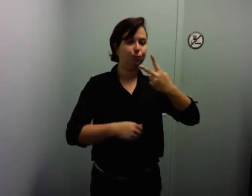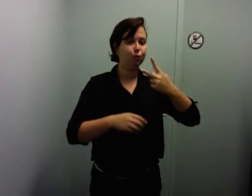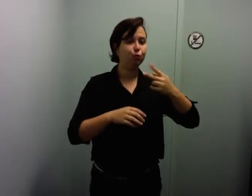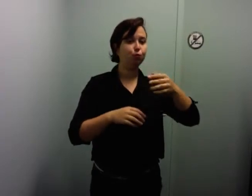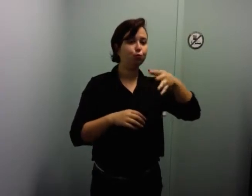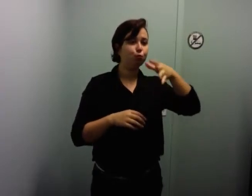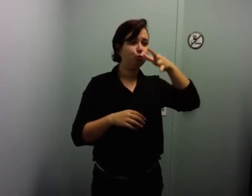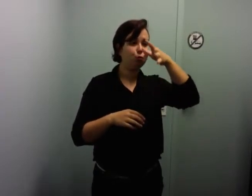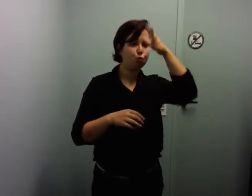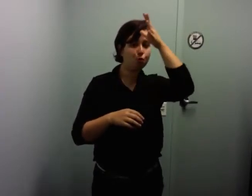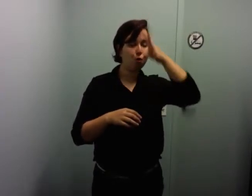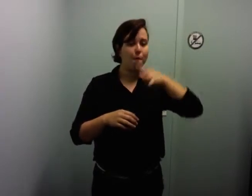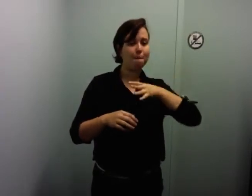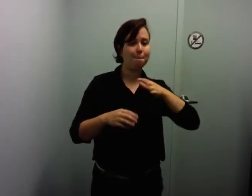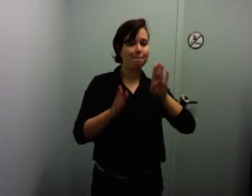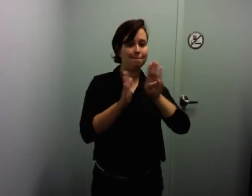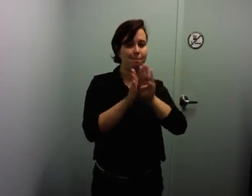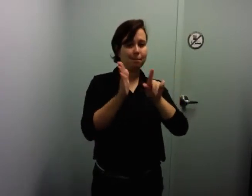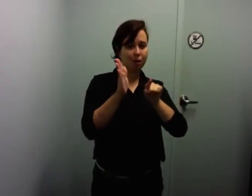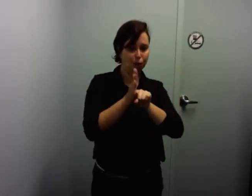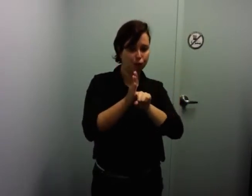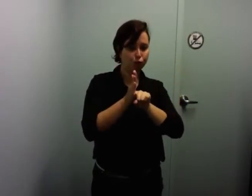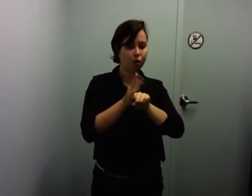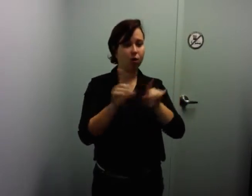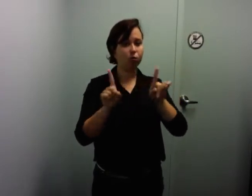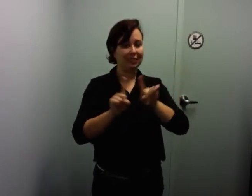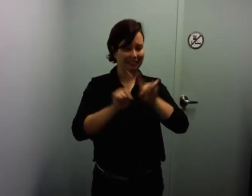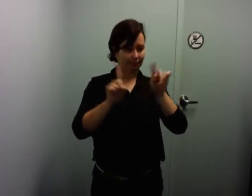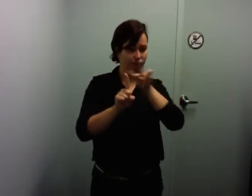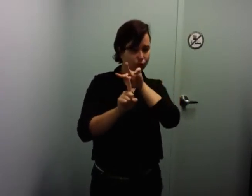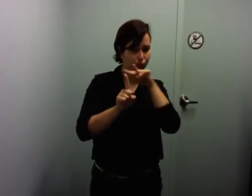perspective, both of whom we count as Founding Fathers.